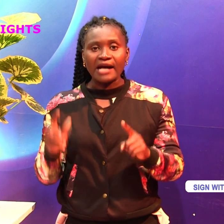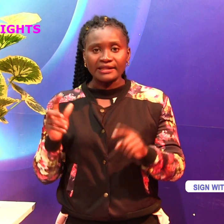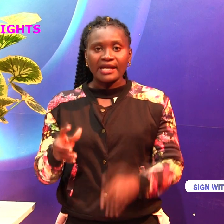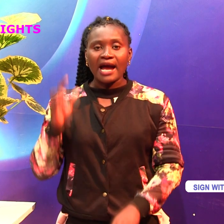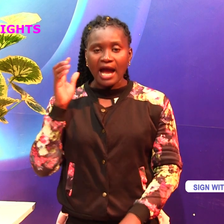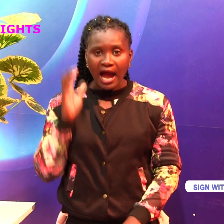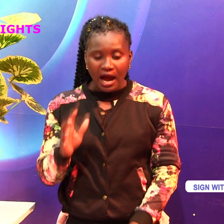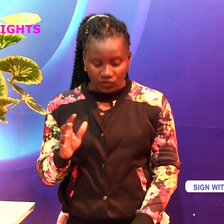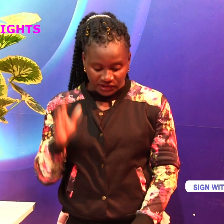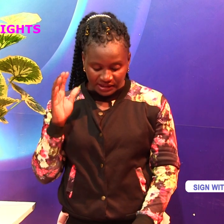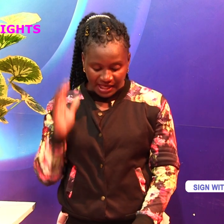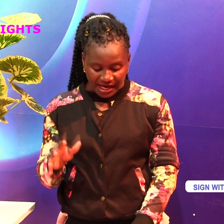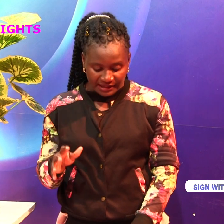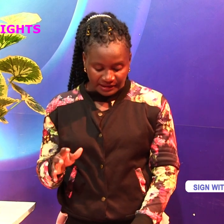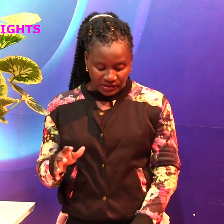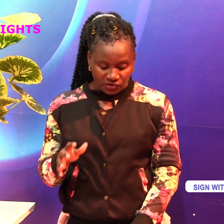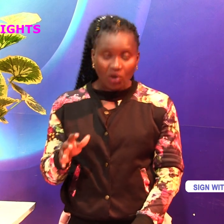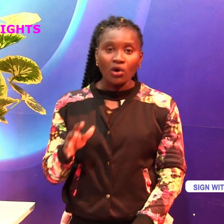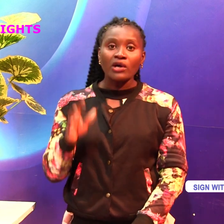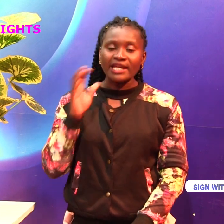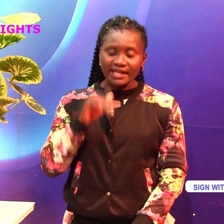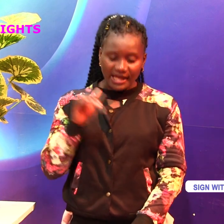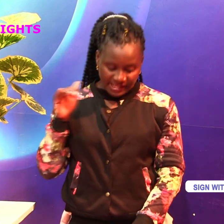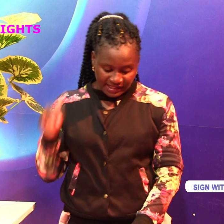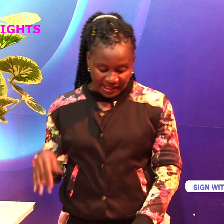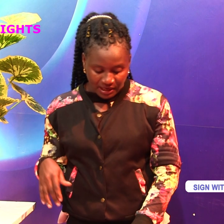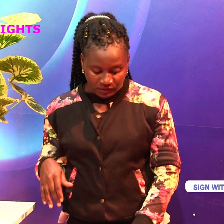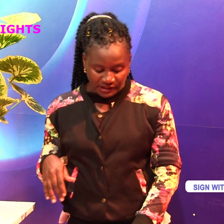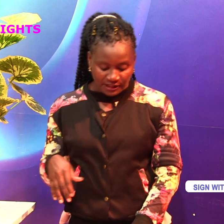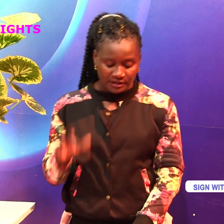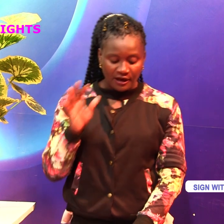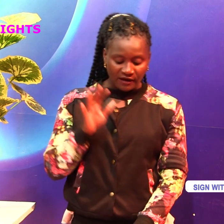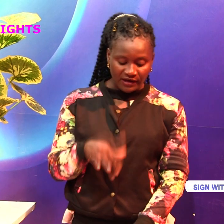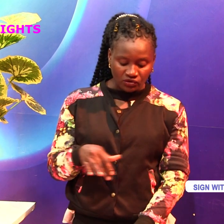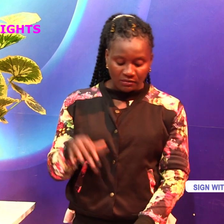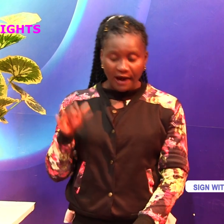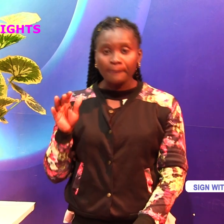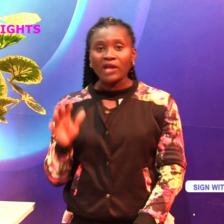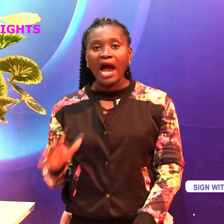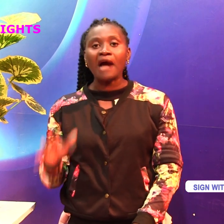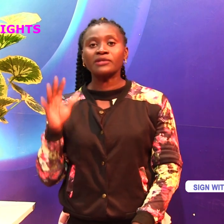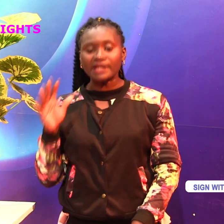as a house girl. So in Kenya Sign Language is Fatuma house